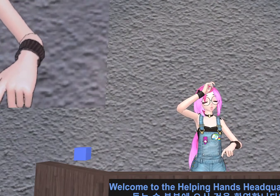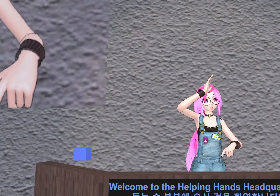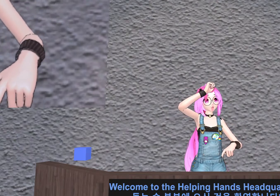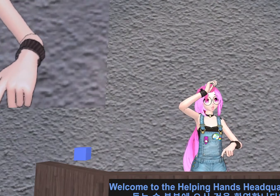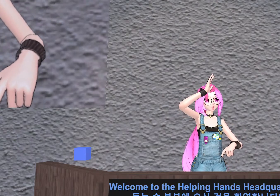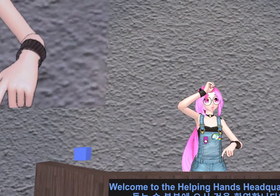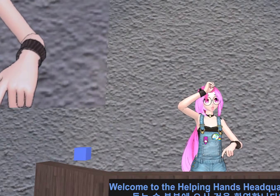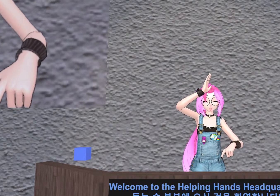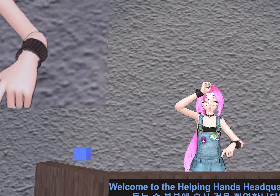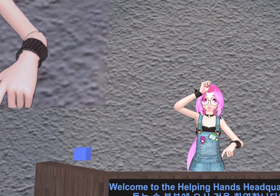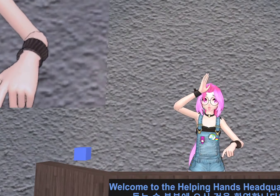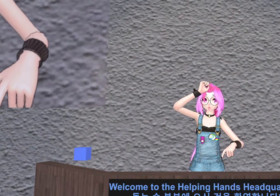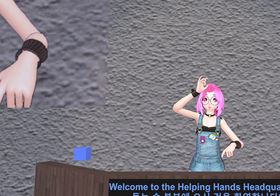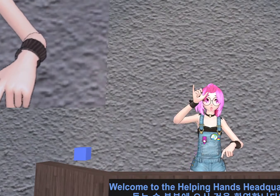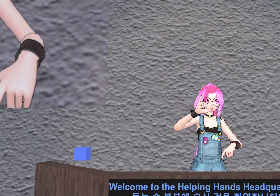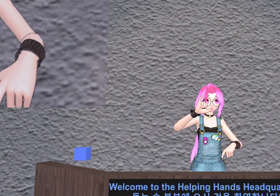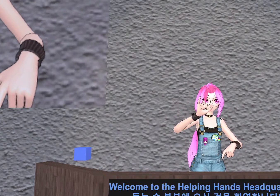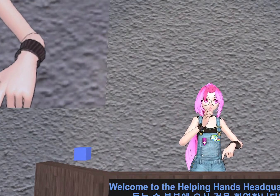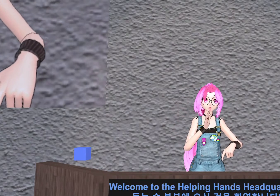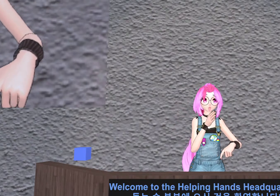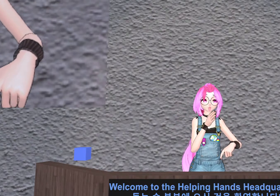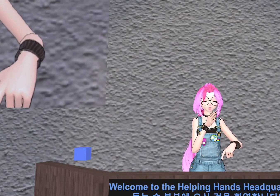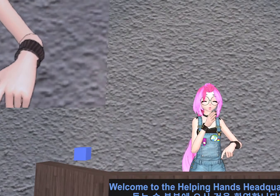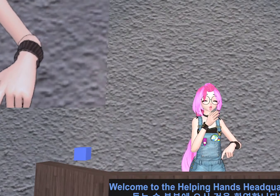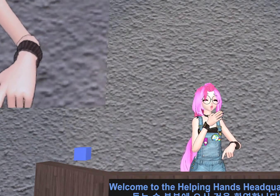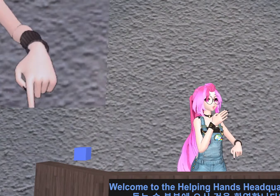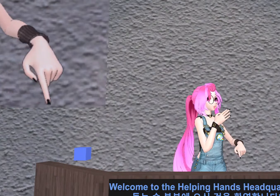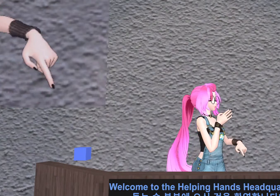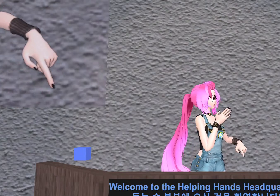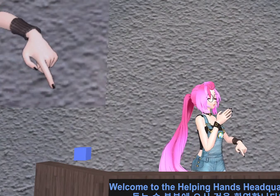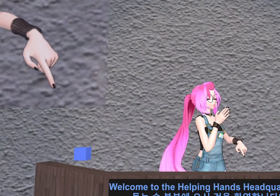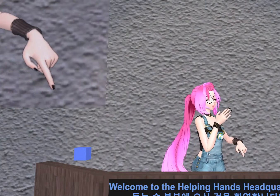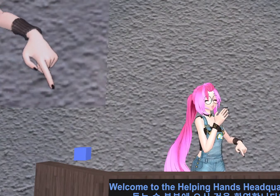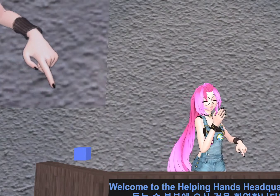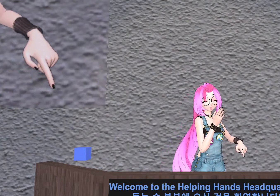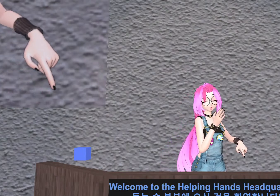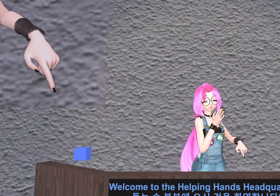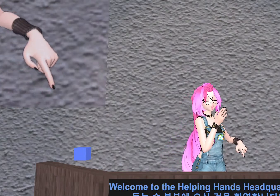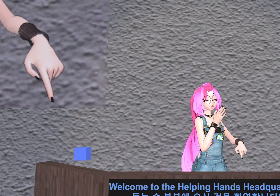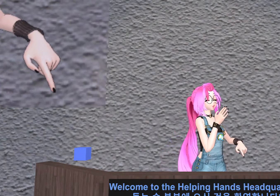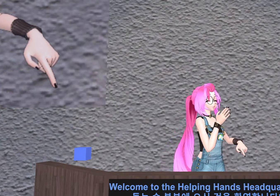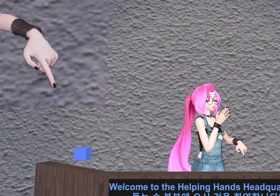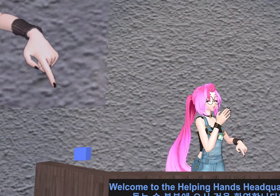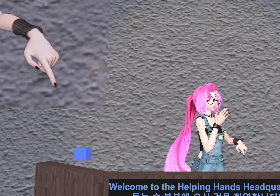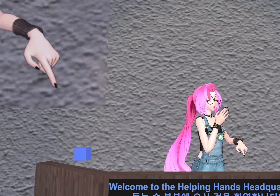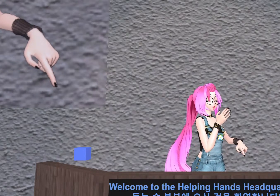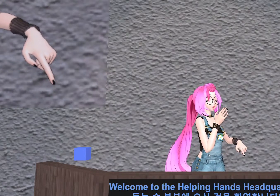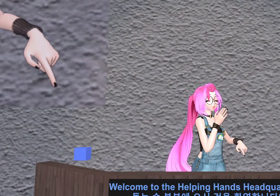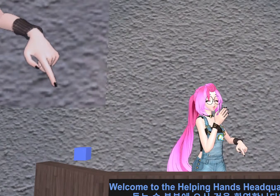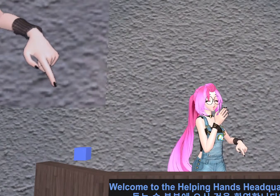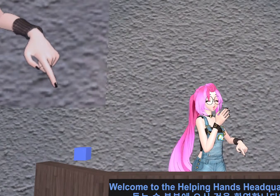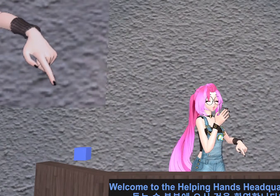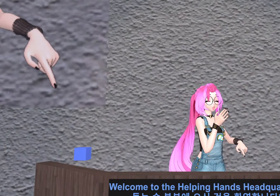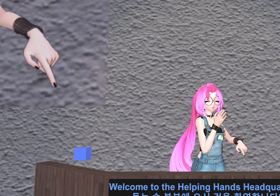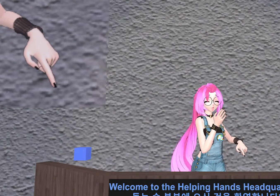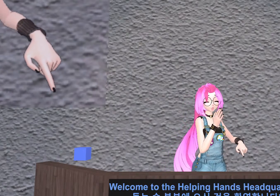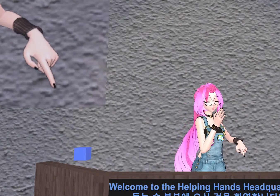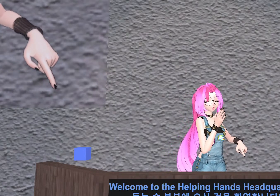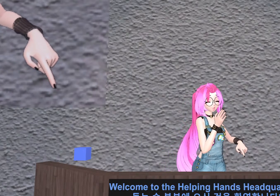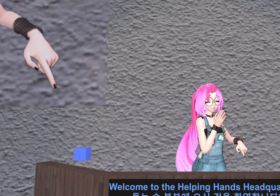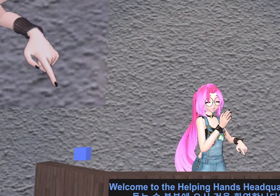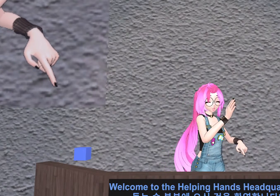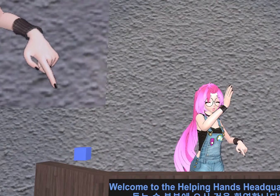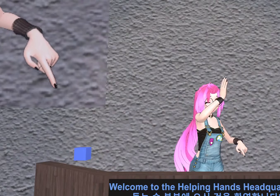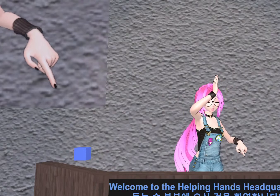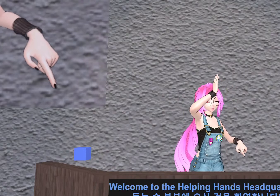Okay? So masculine, boy. Same thing. Mom, mother, it's on the chin because it's below the